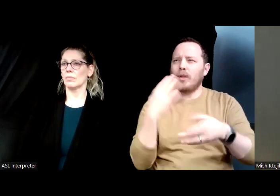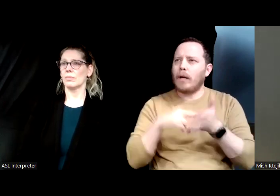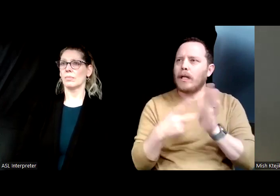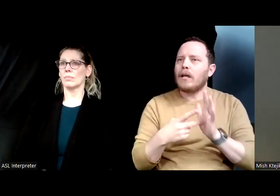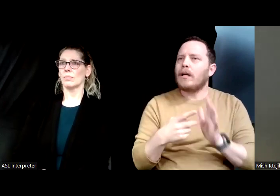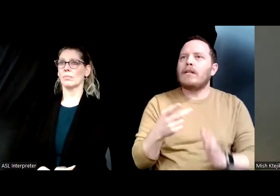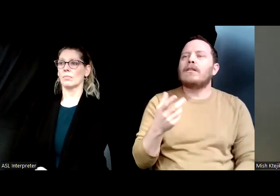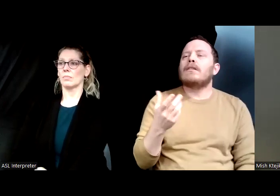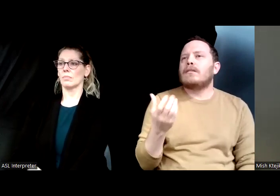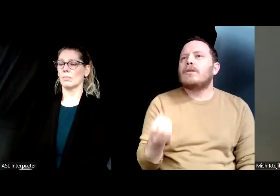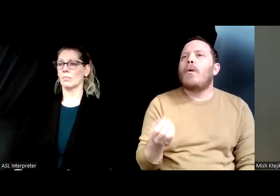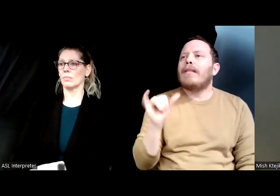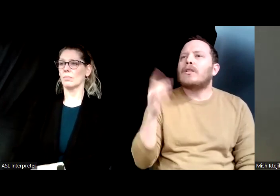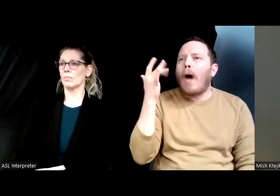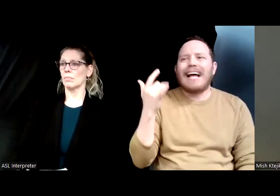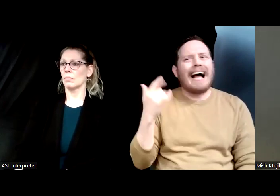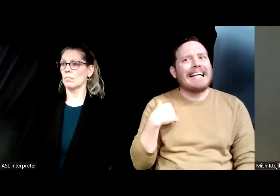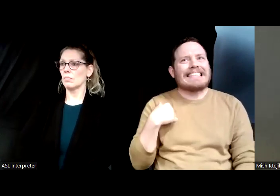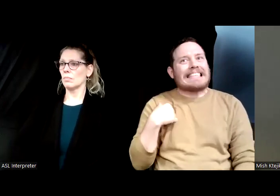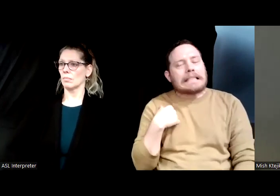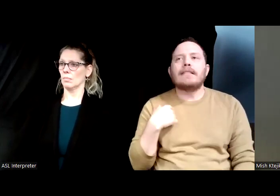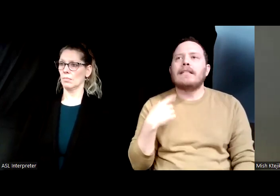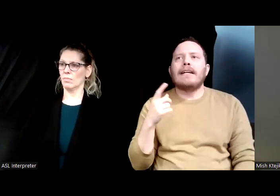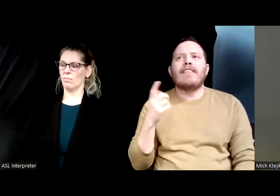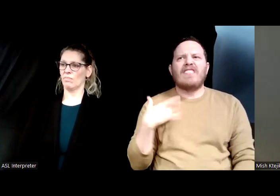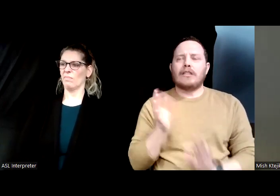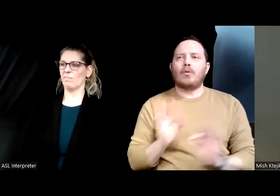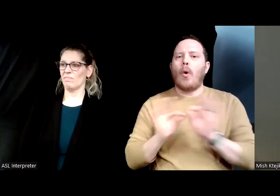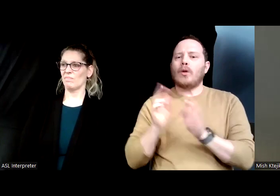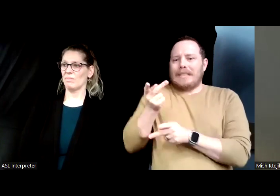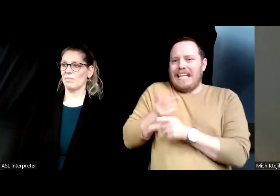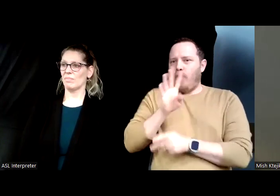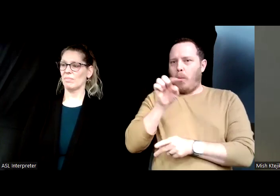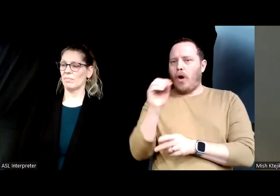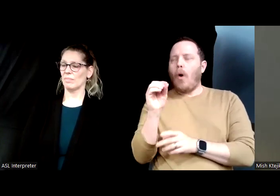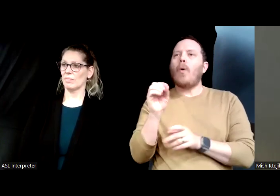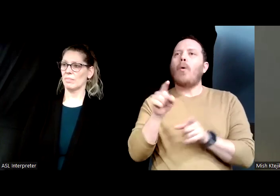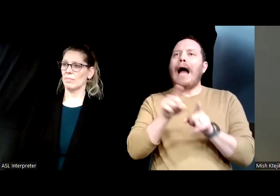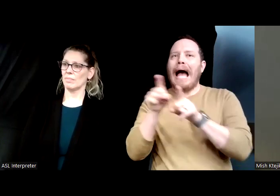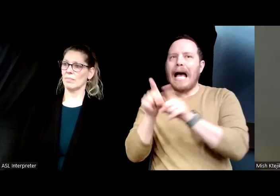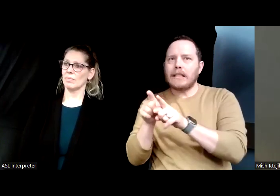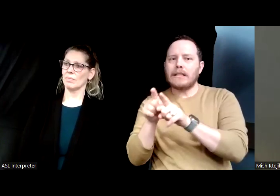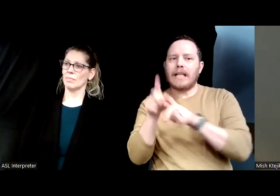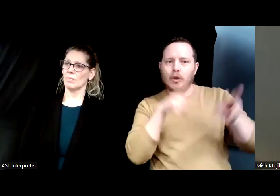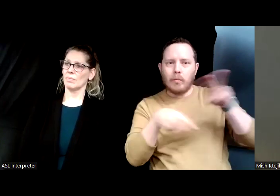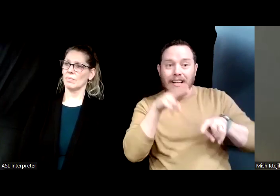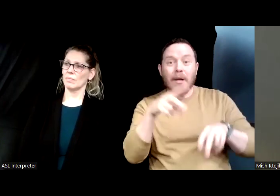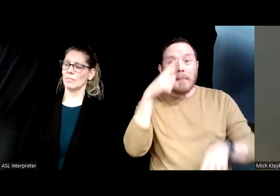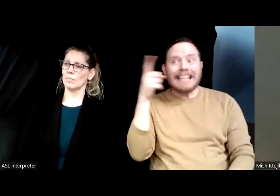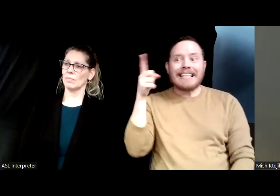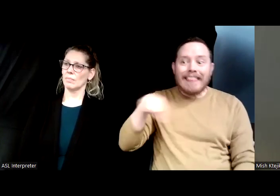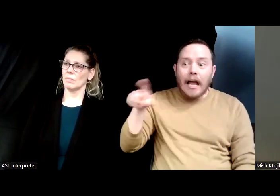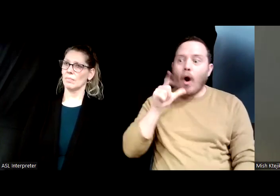So things seem to be conflicting. So that's why I'm a little hesitant to keep the 4.0.